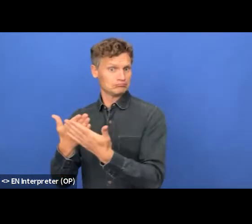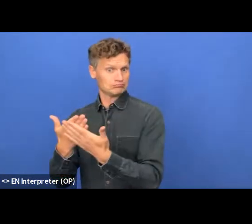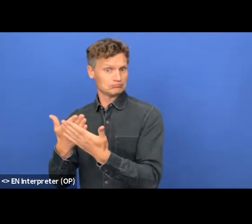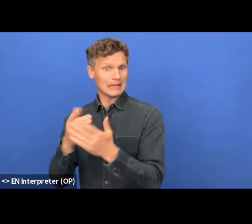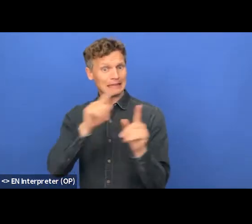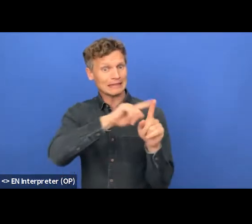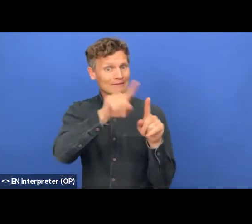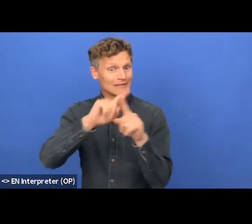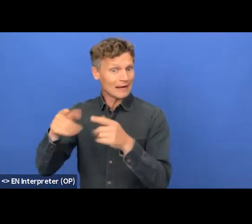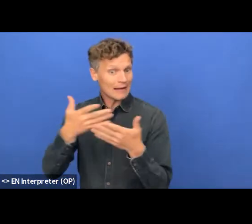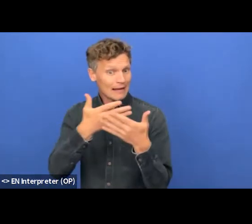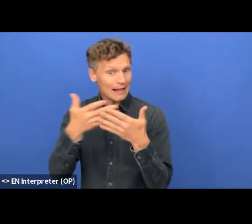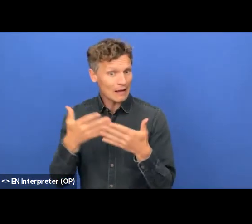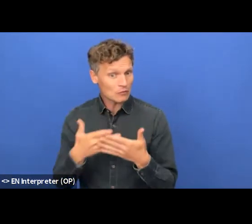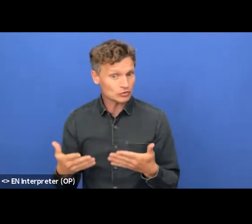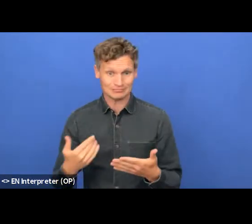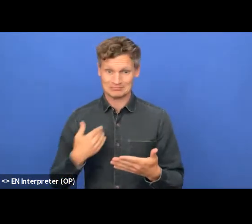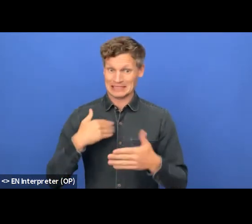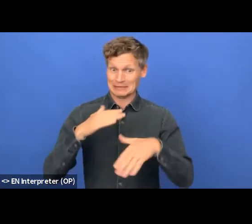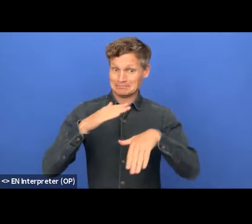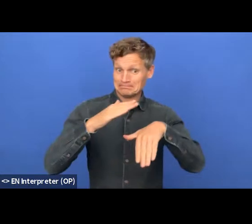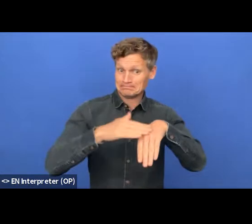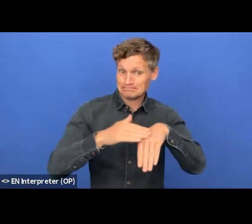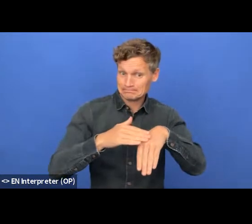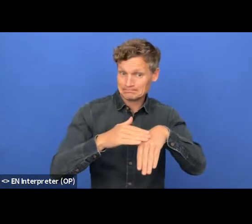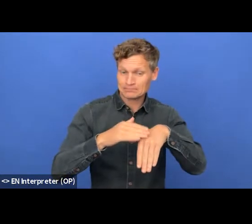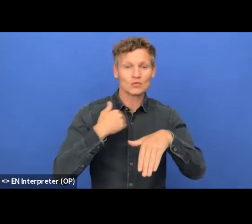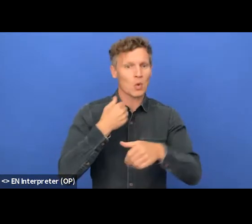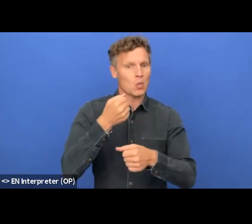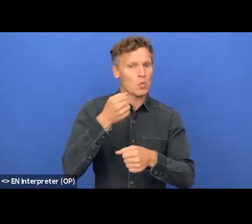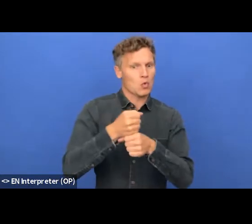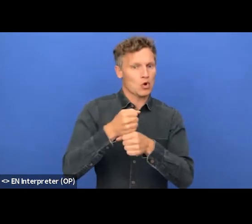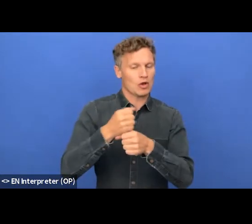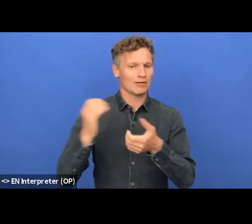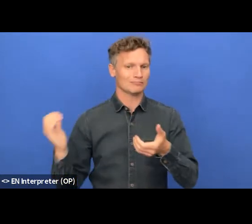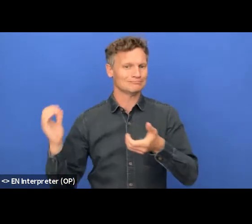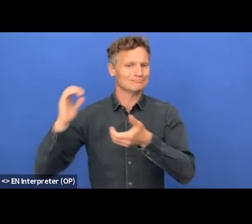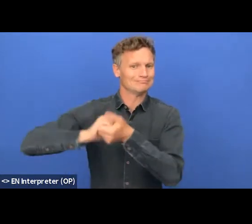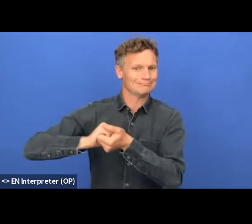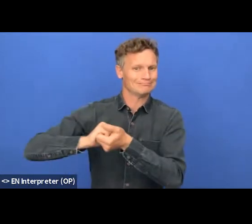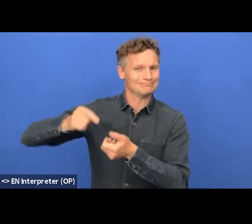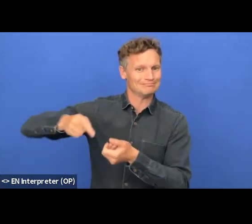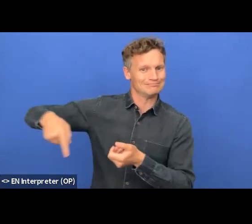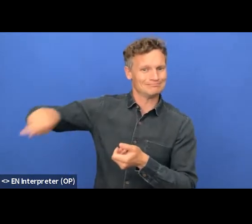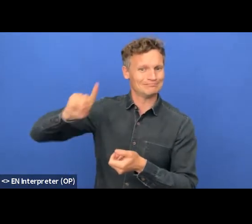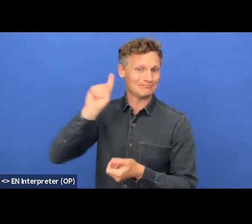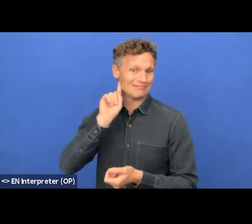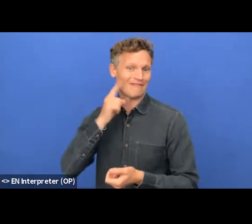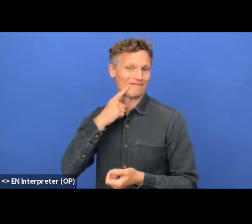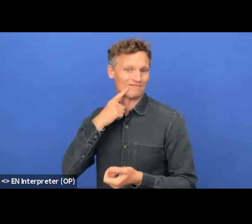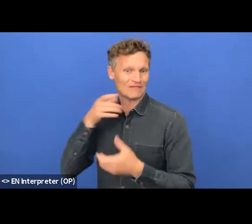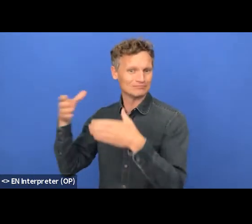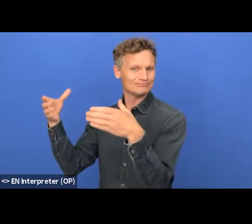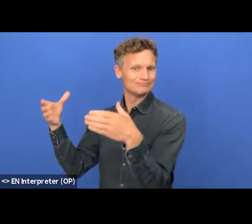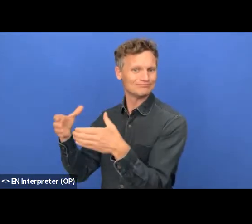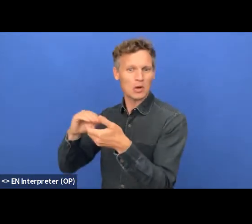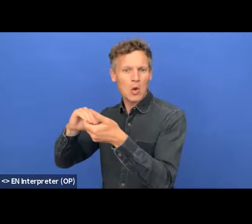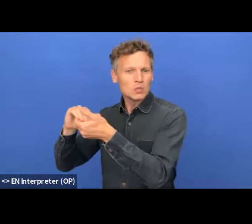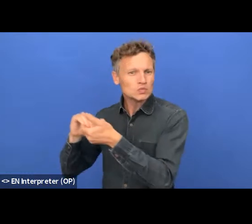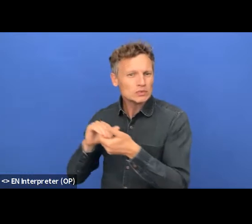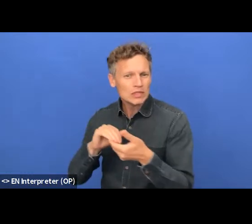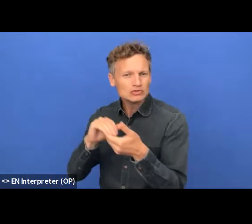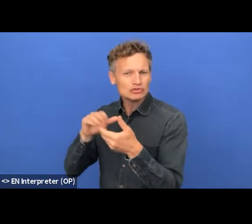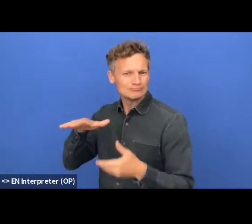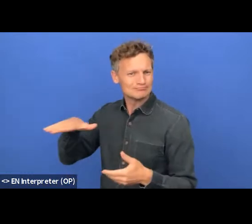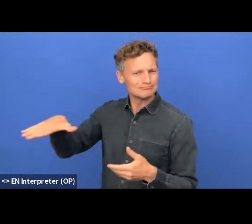then my advice would be to work closely with the deaf community of each country to